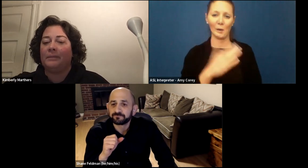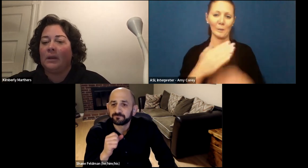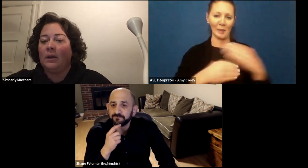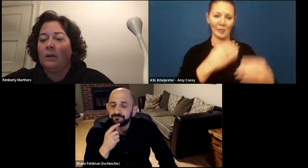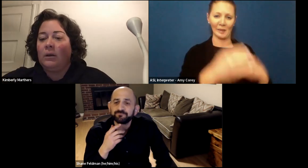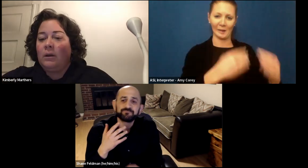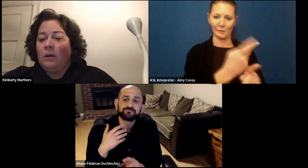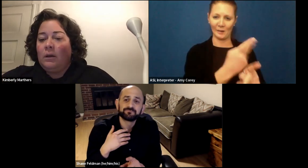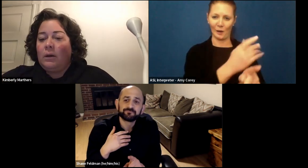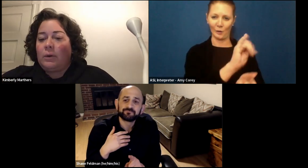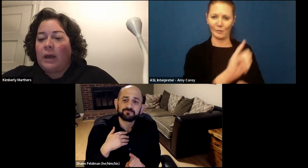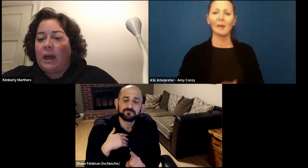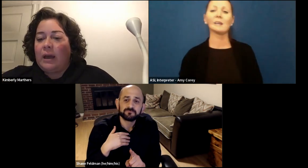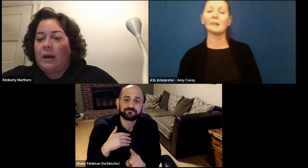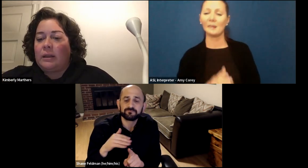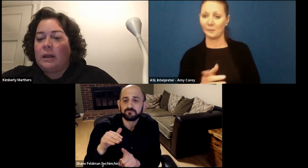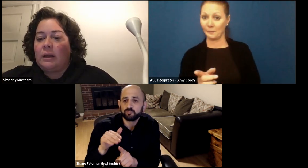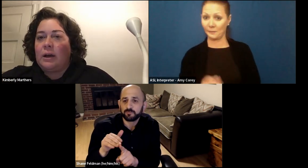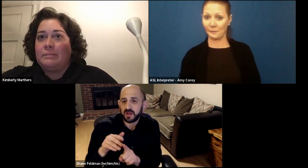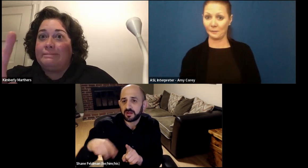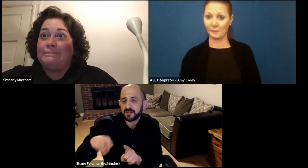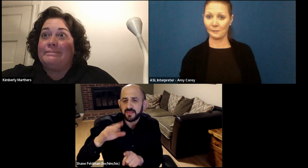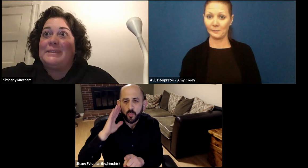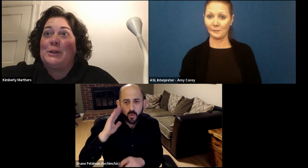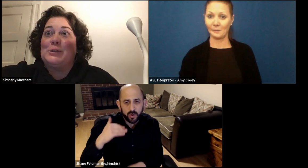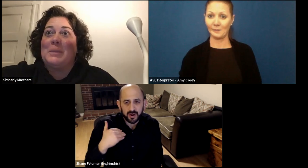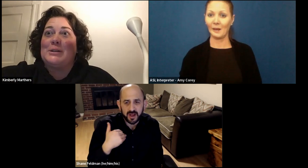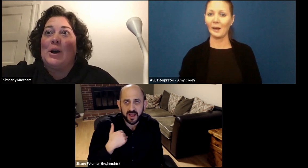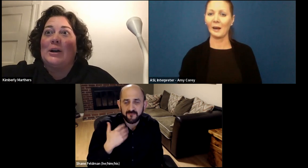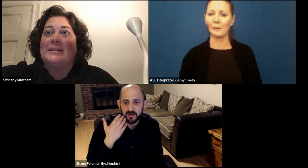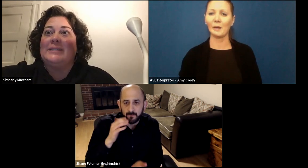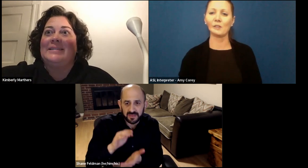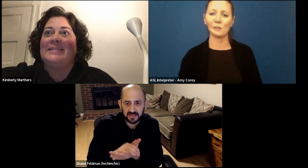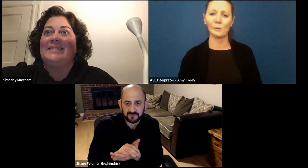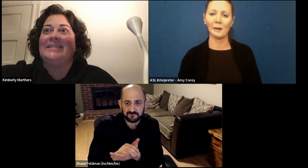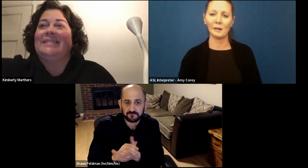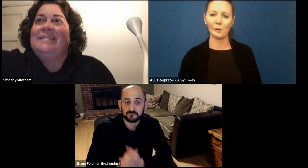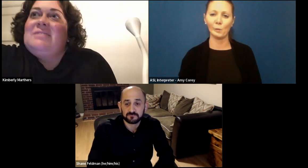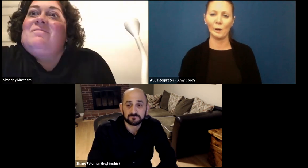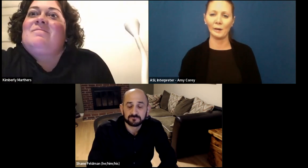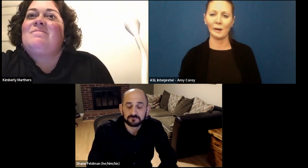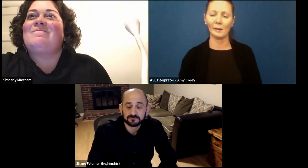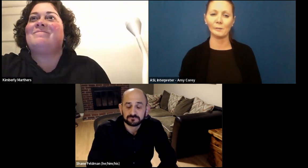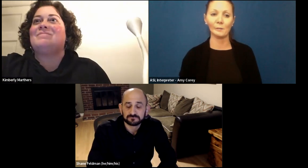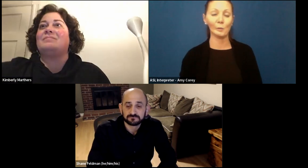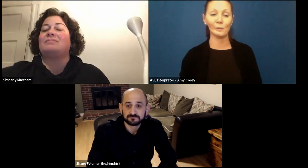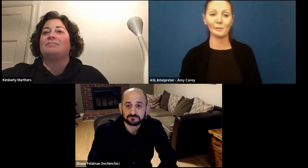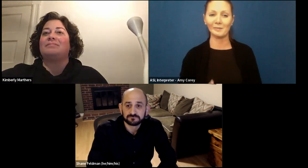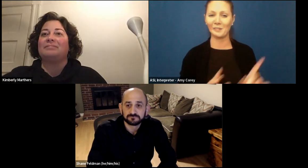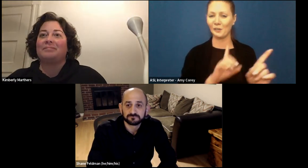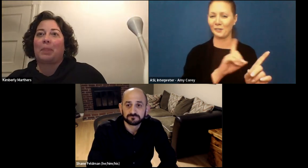that. Okay. Oh, excuse my dog. And just to remind everyone,